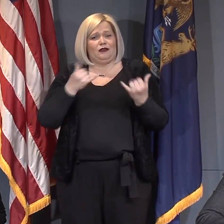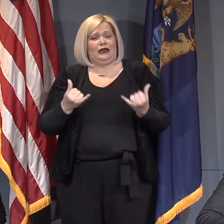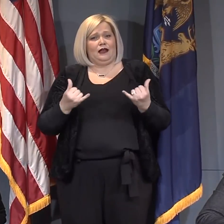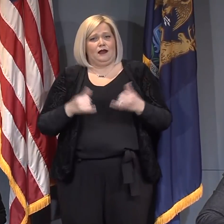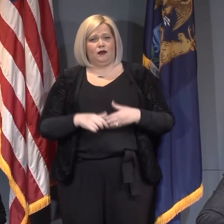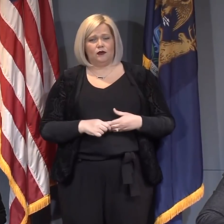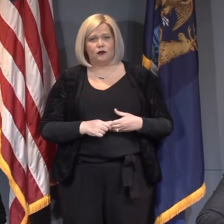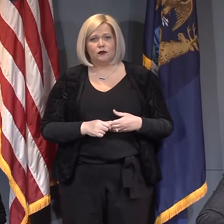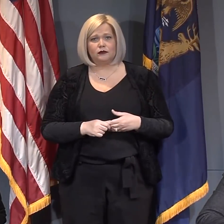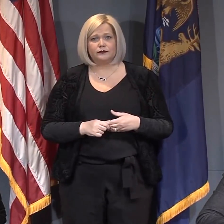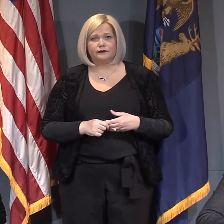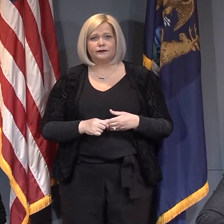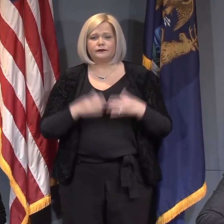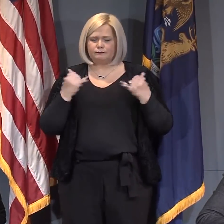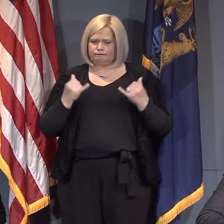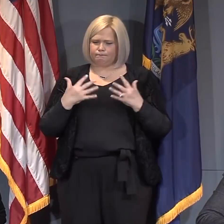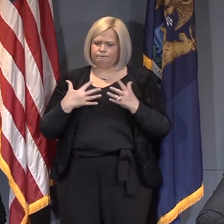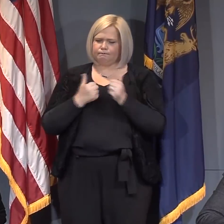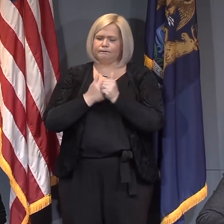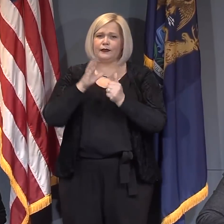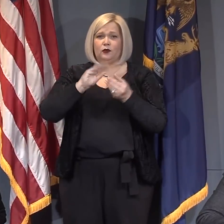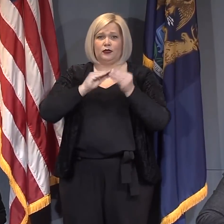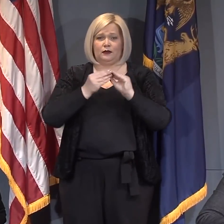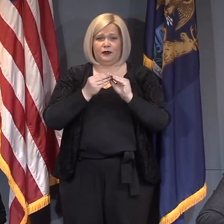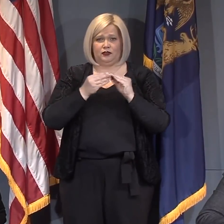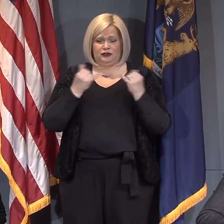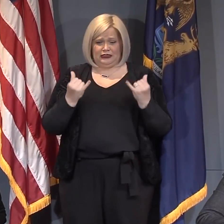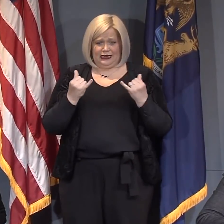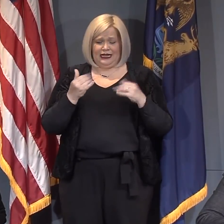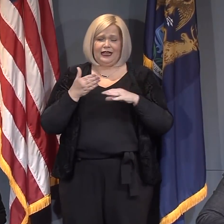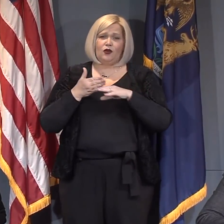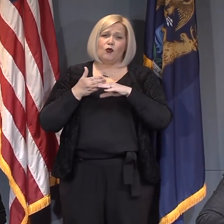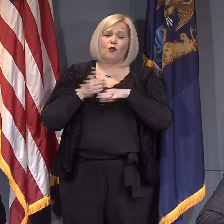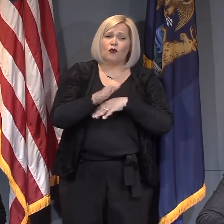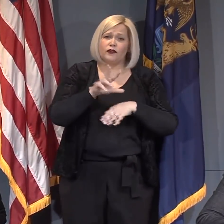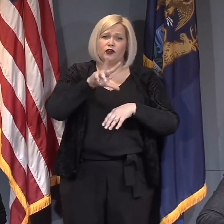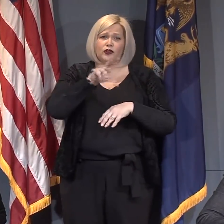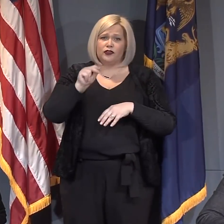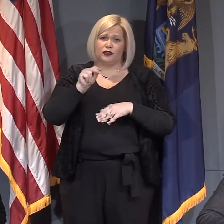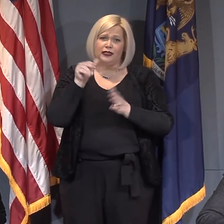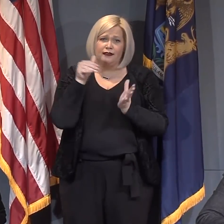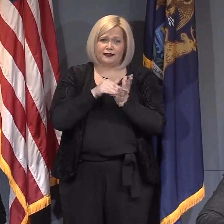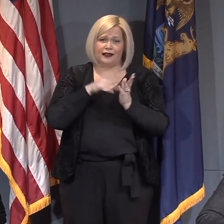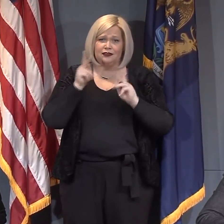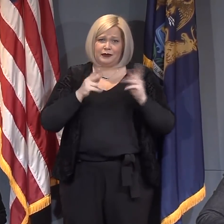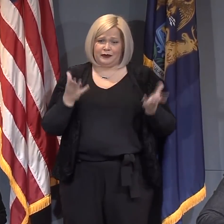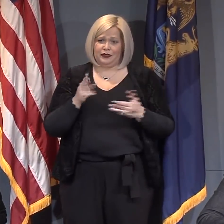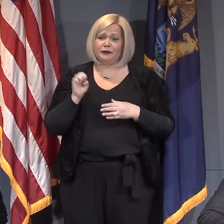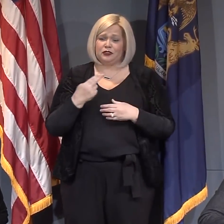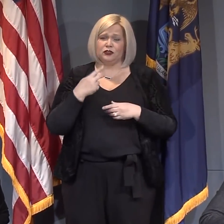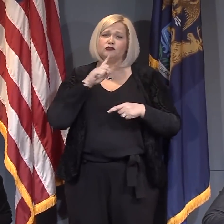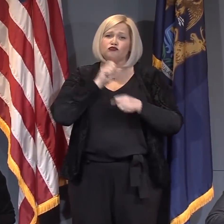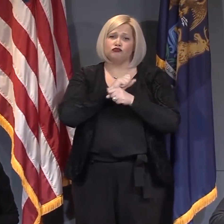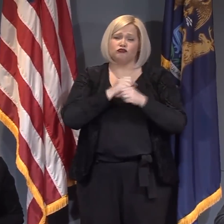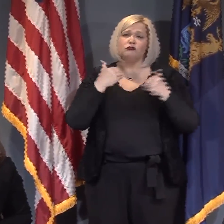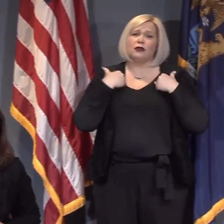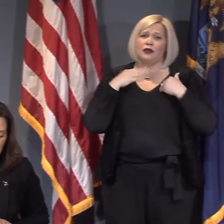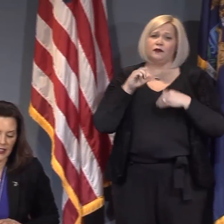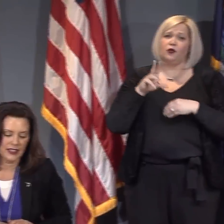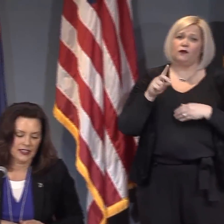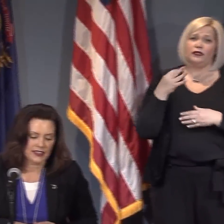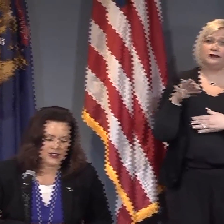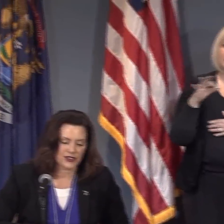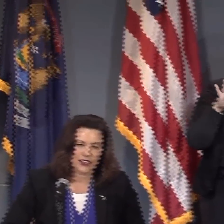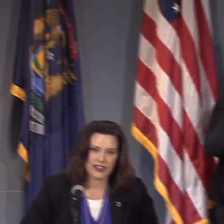So, an update on our numbers. As of today, we have over 30,000 people in Michigan have tested positive for